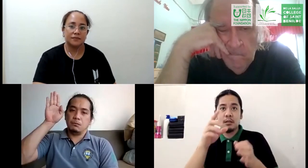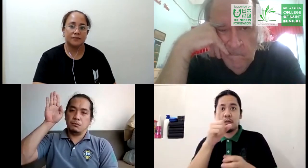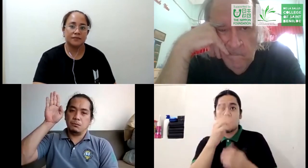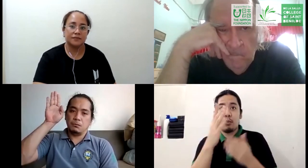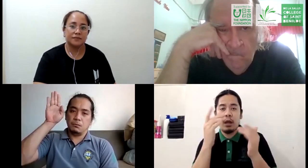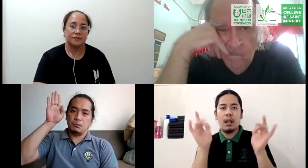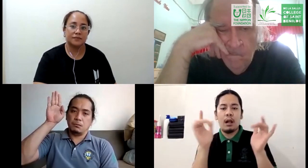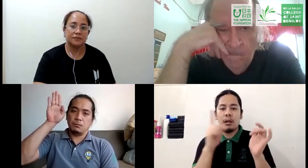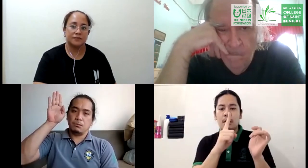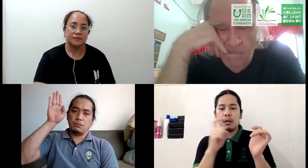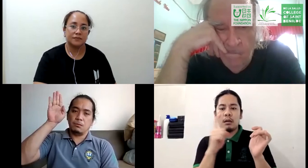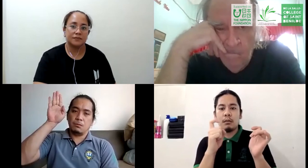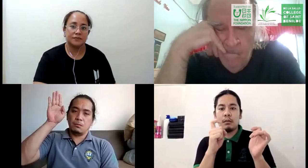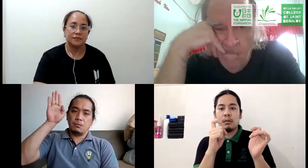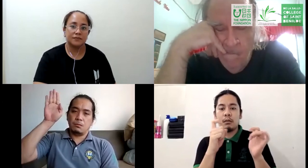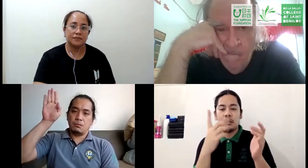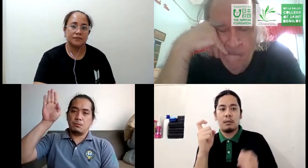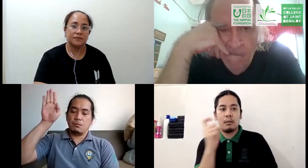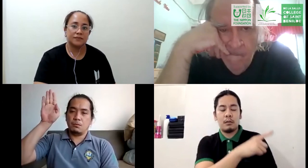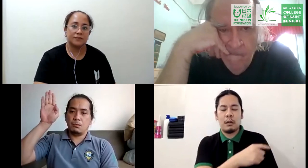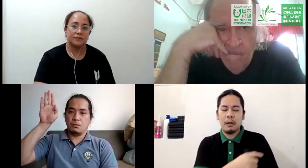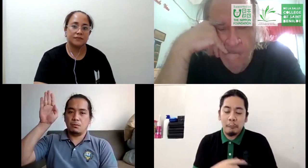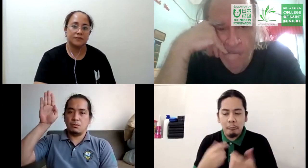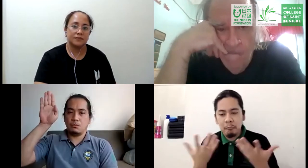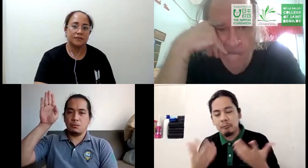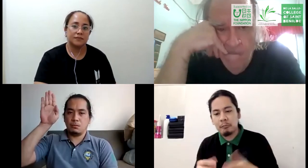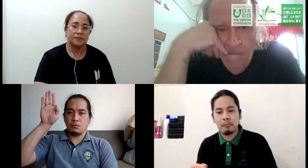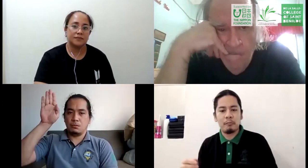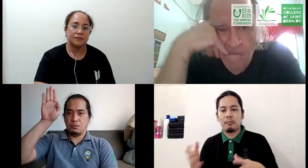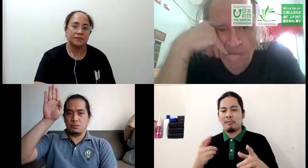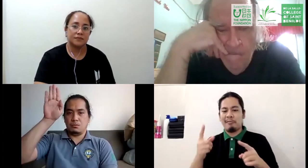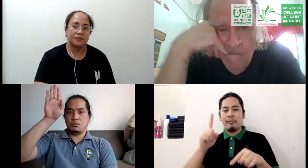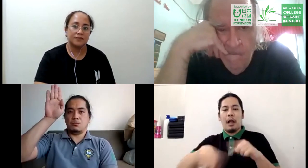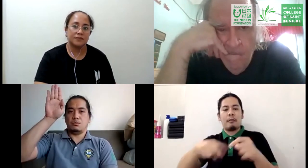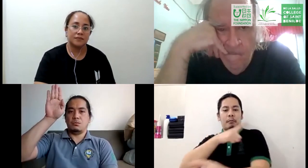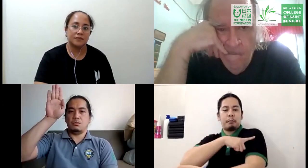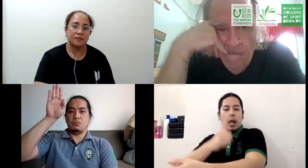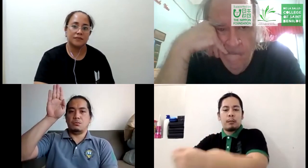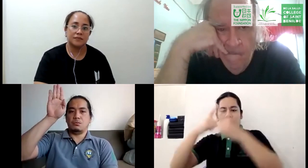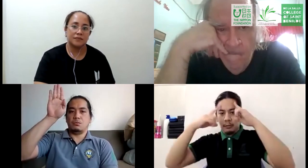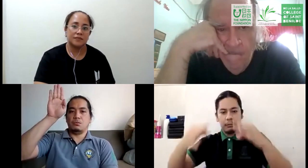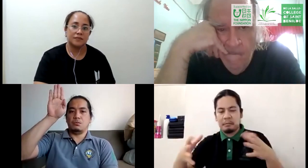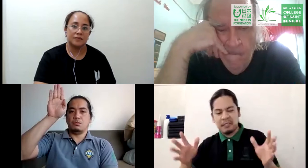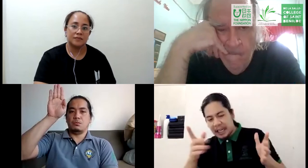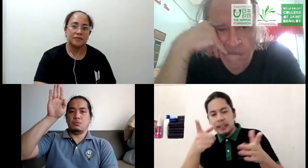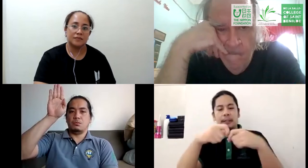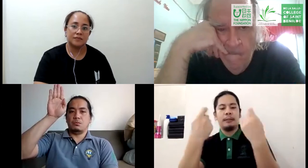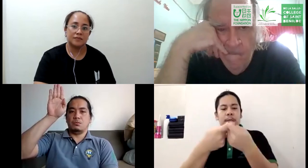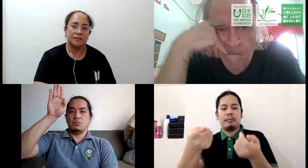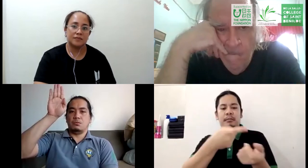just for order of operation. So Jasmine said, yeah, it's a less heavy sign per se with